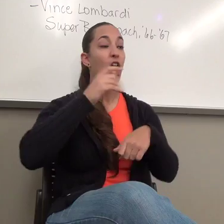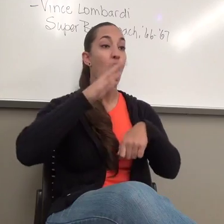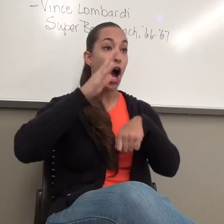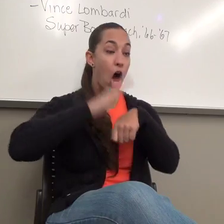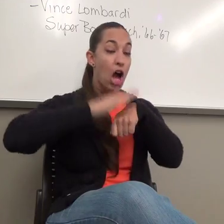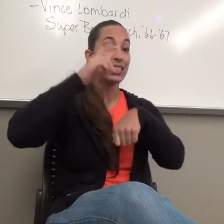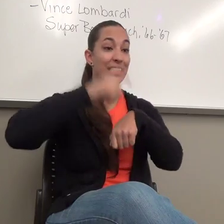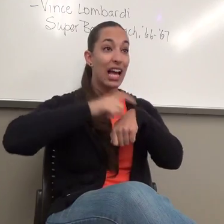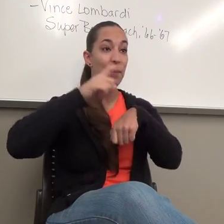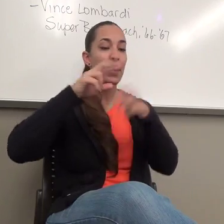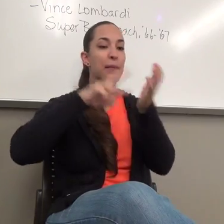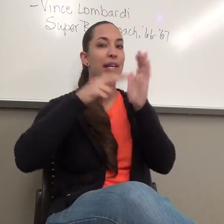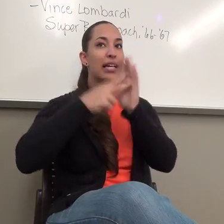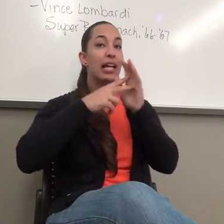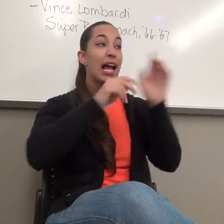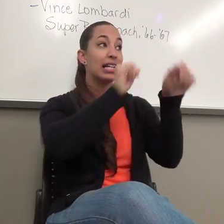10, I may have already taken roll.